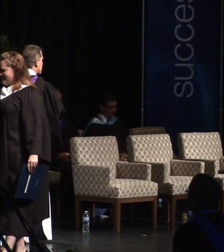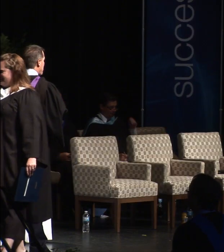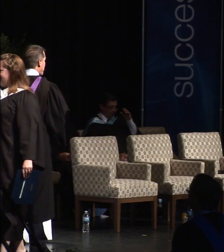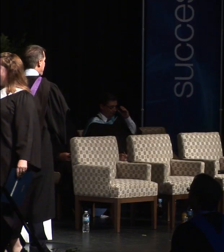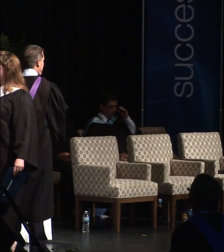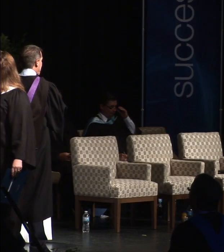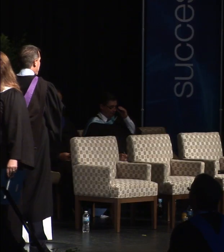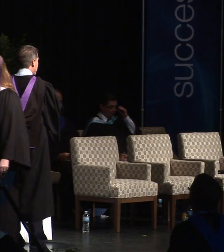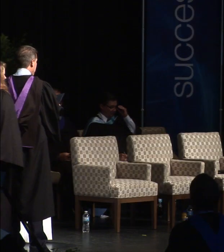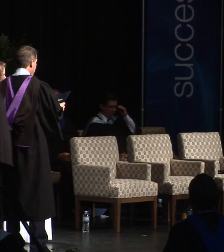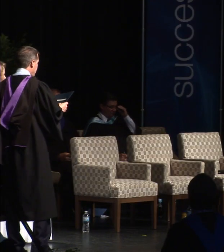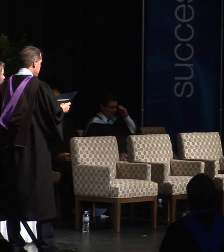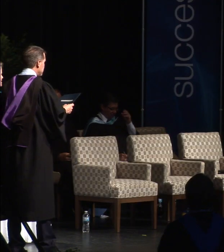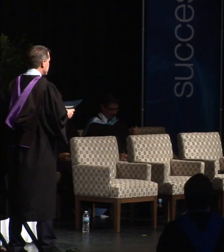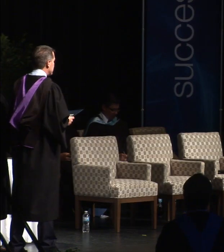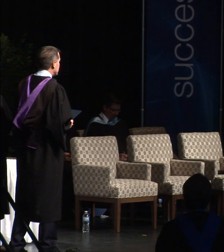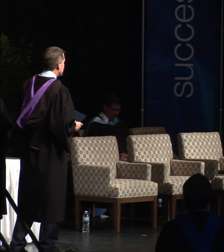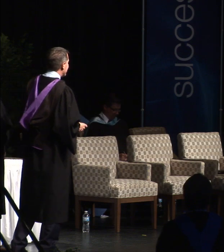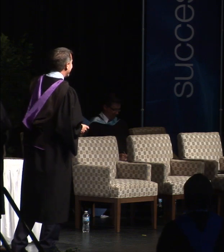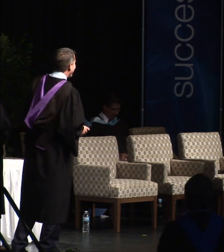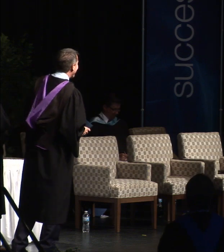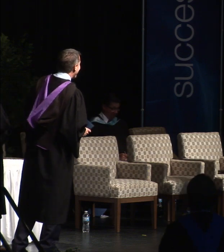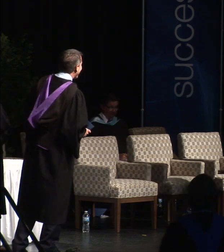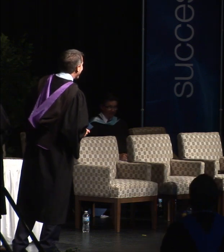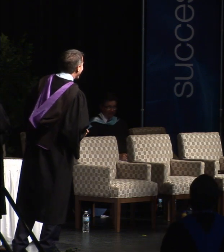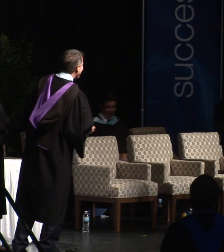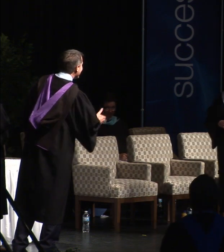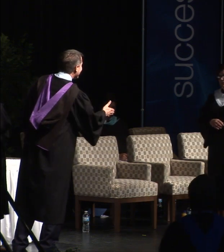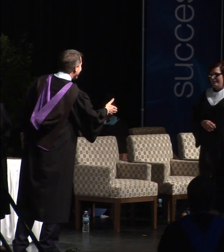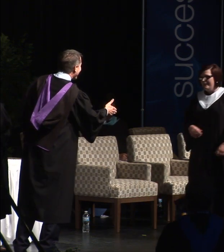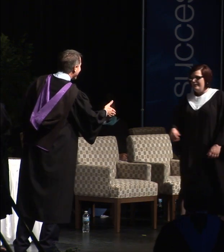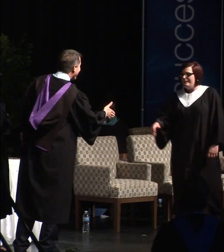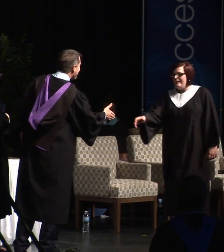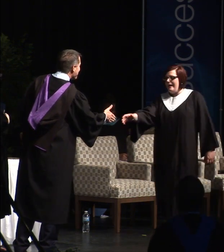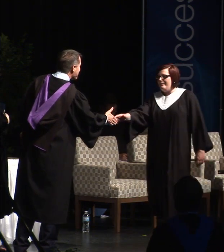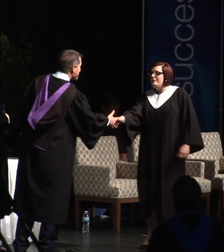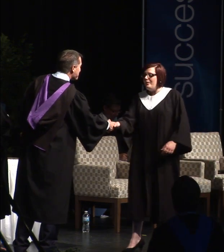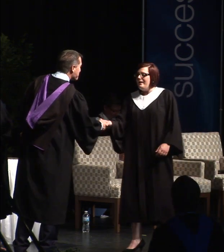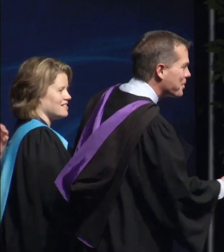Lisa Lynn Guthrow, honors.